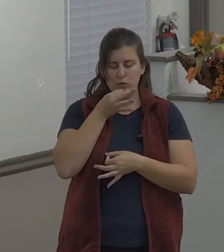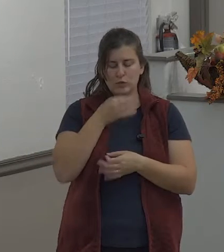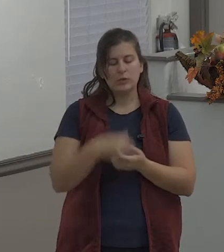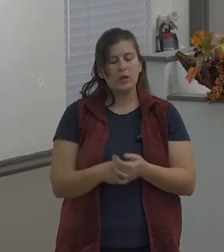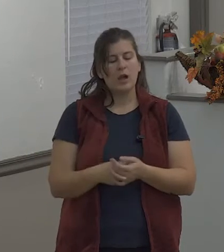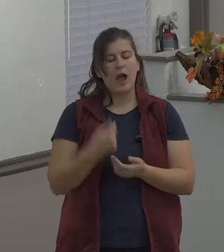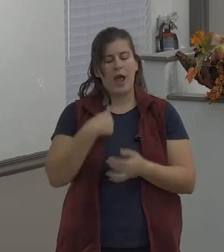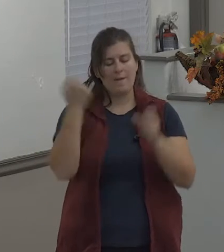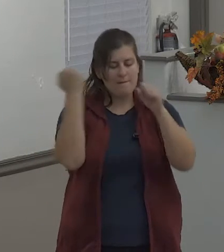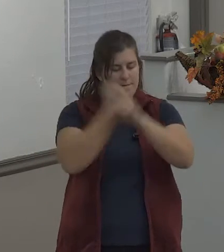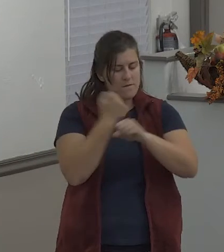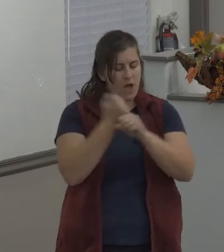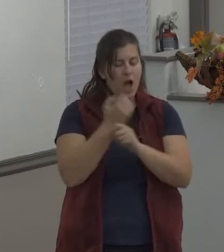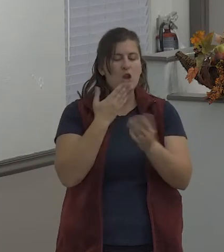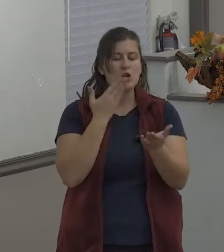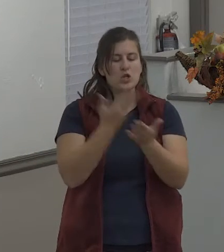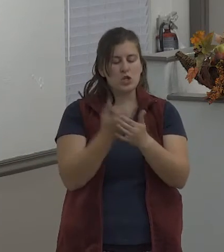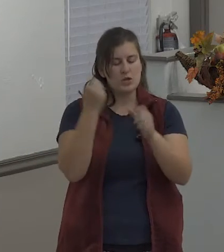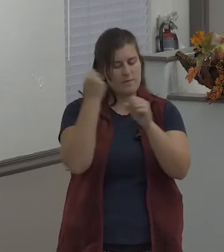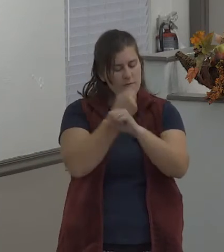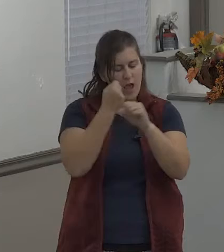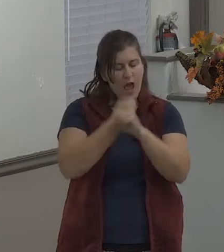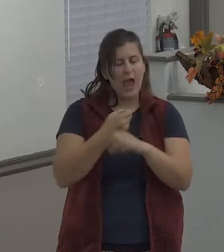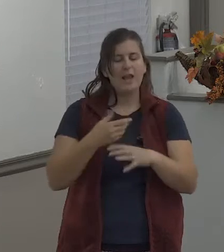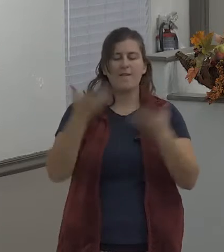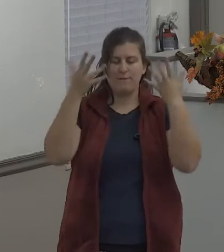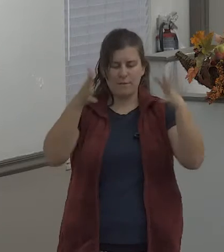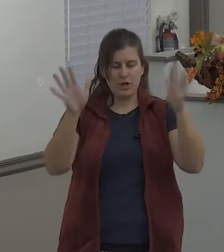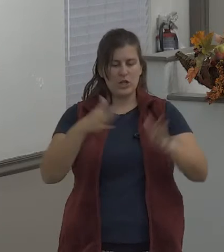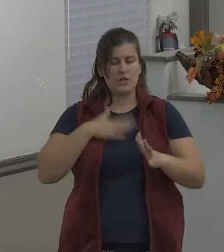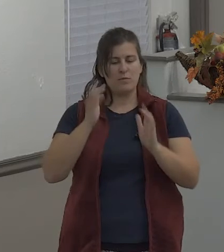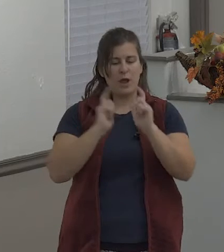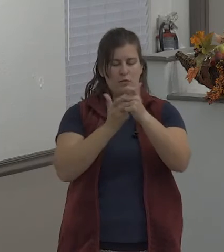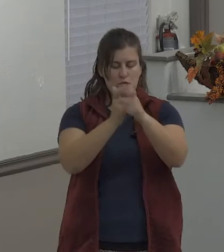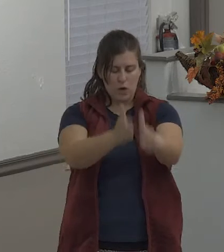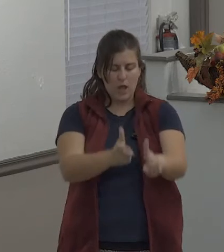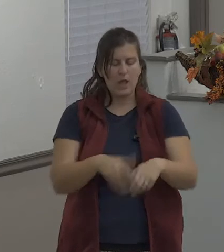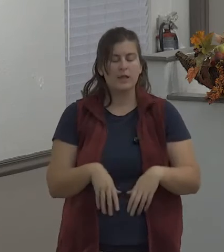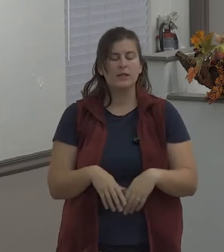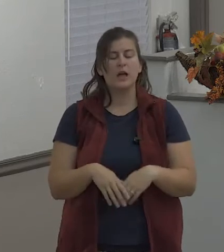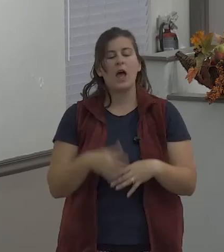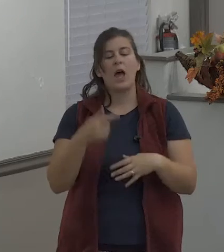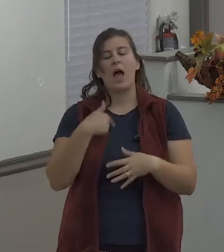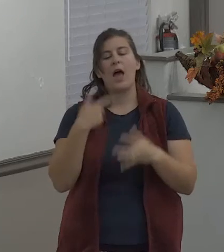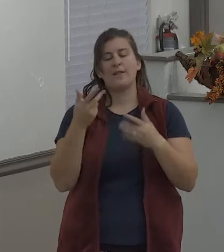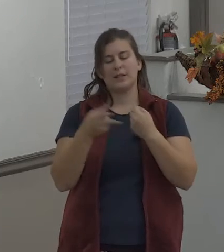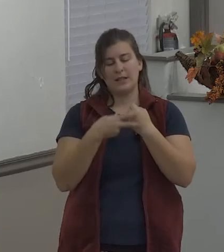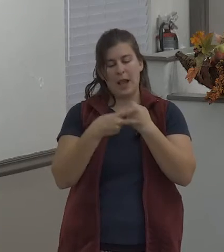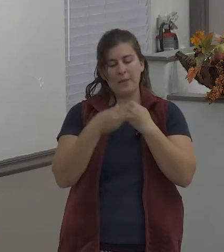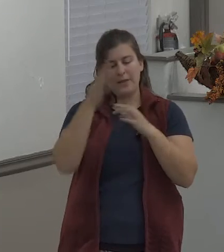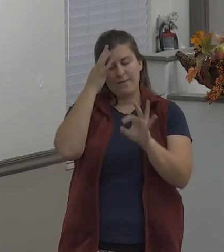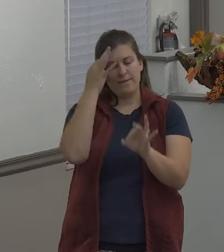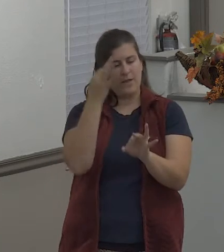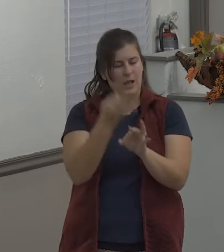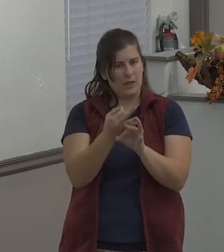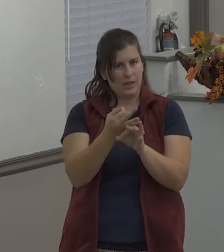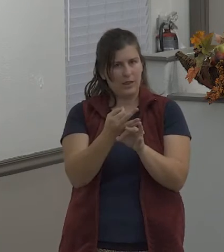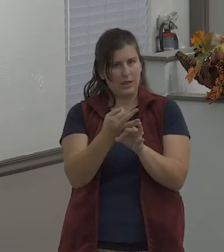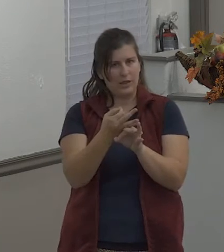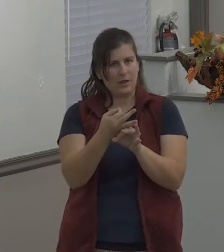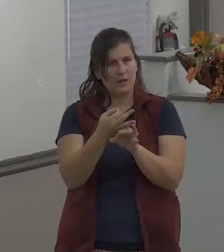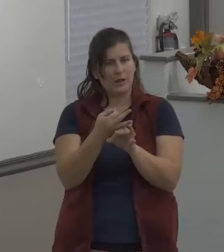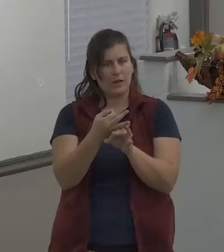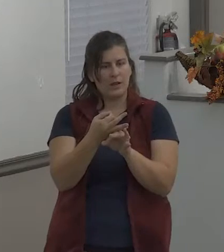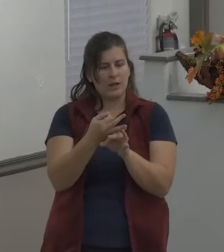hand. I have fought a good fight. I have finished my course. I have kept the